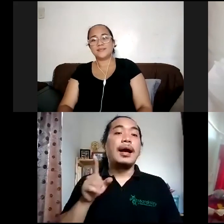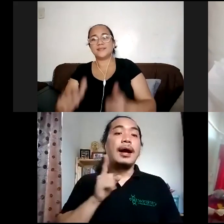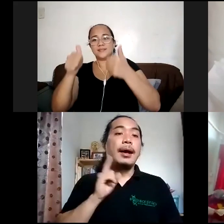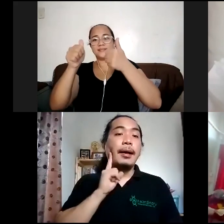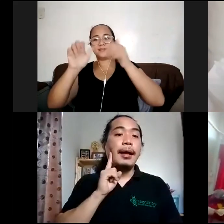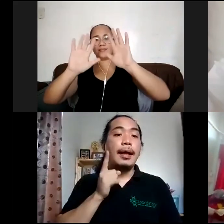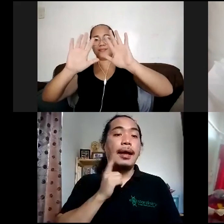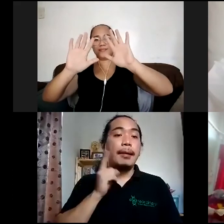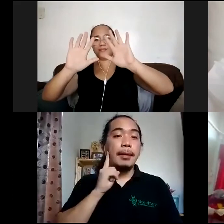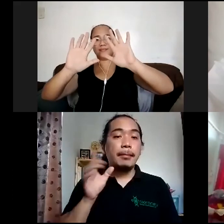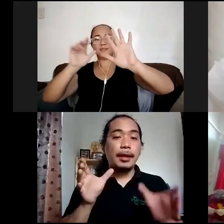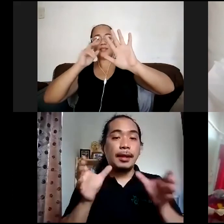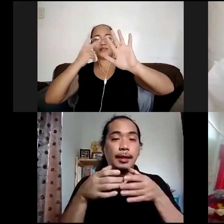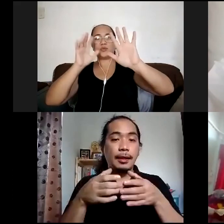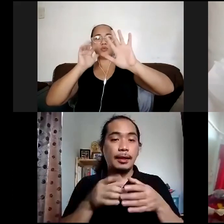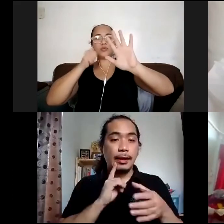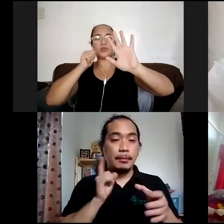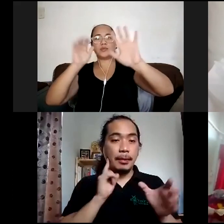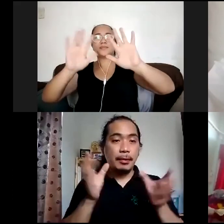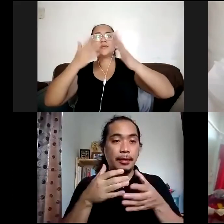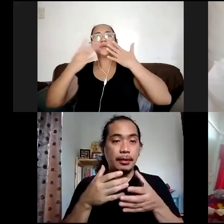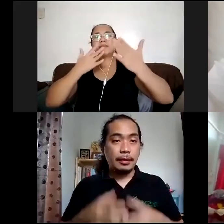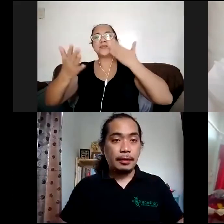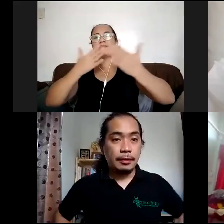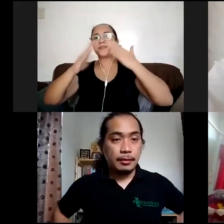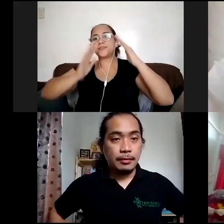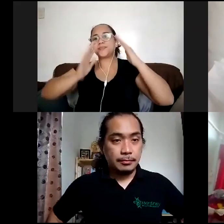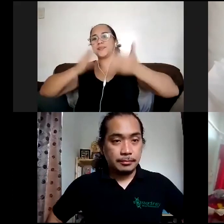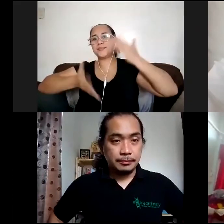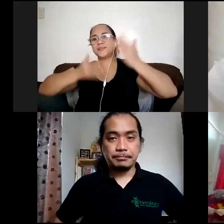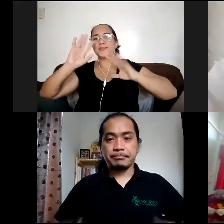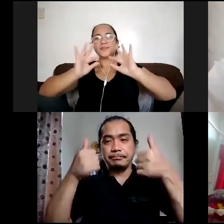Okay, see you tomorrow then. Thanks to the interpreters. Thank